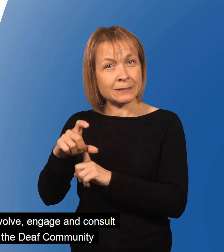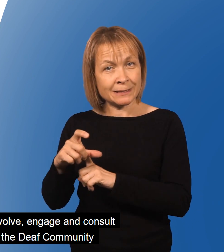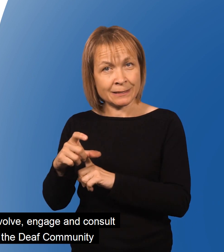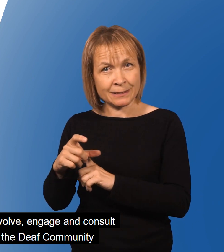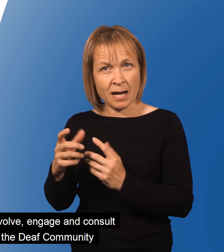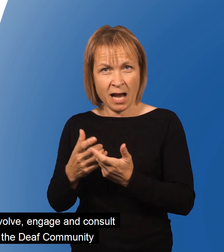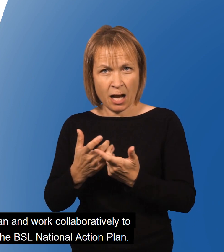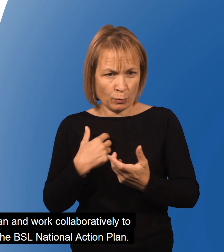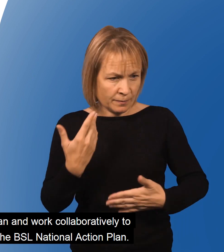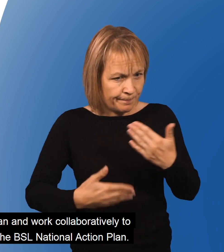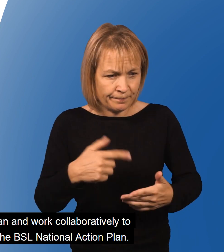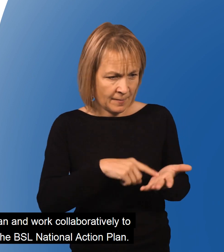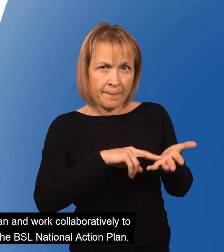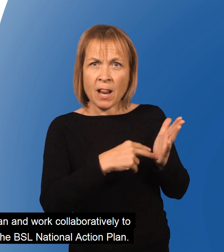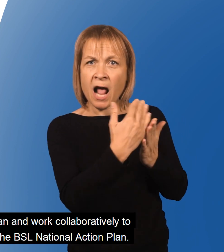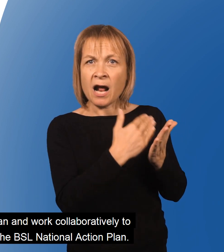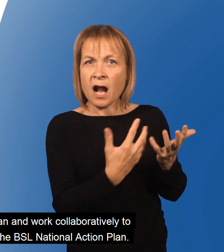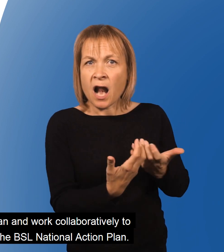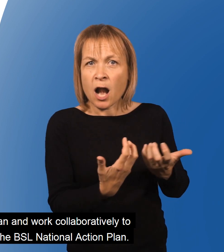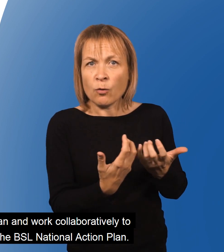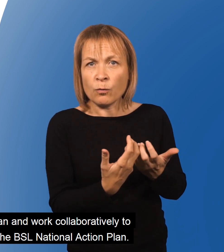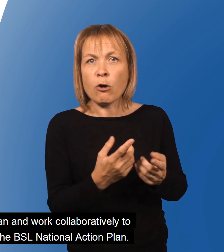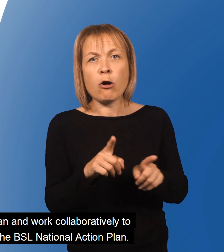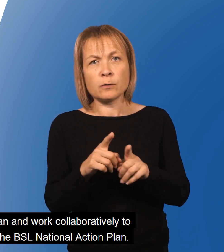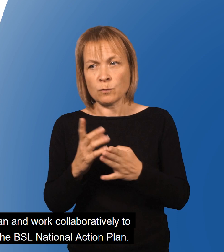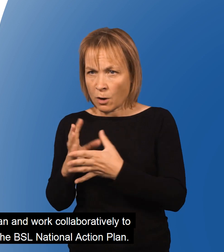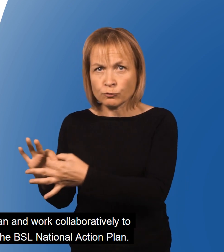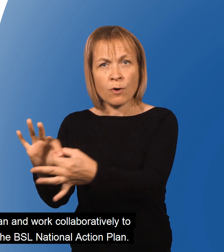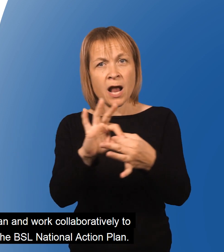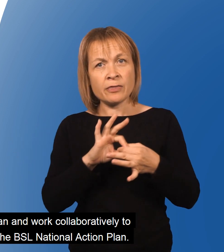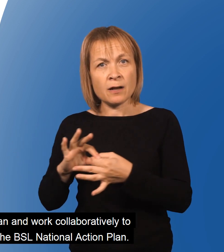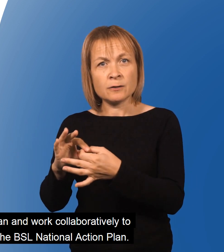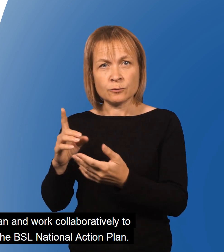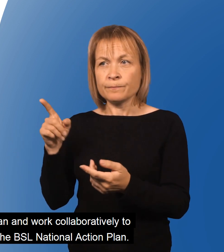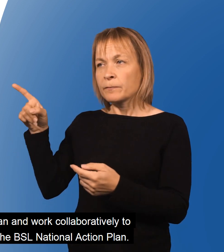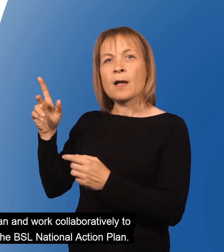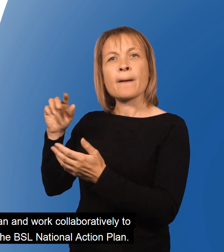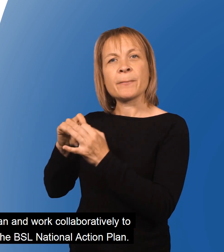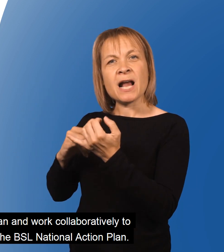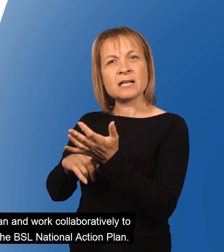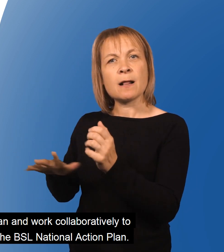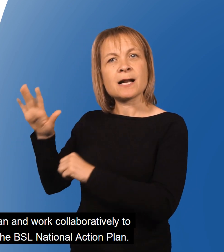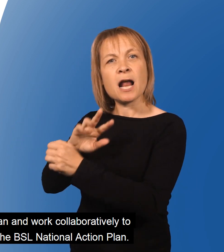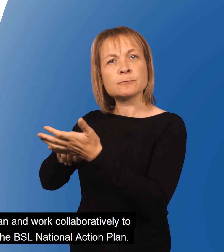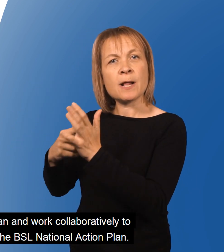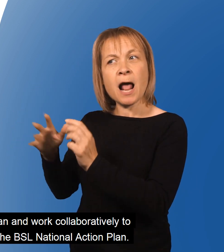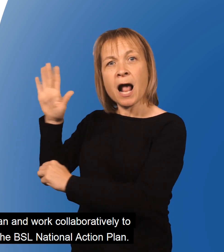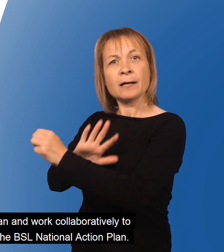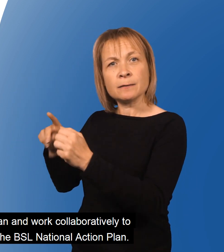community in the delivery of the plan and work collaboratively to meet the outcomes of the BSL National Action